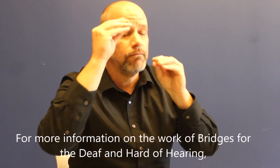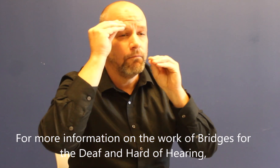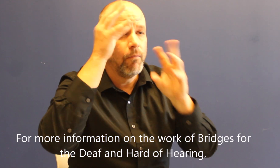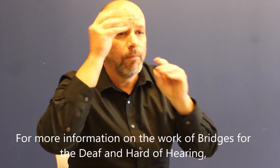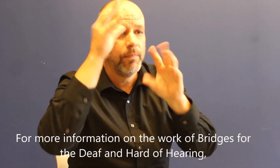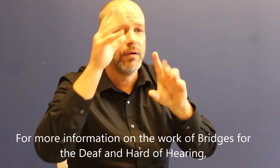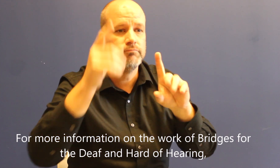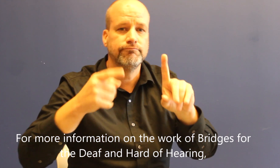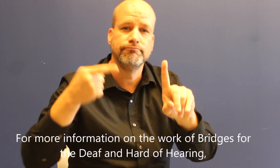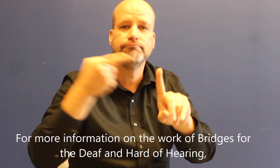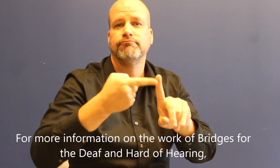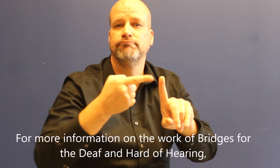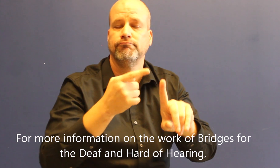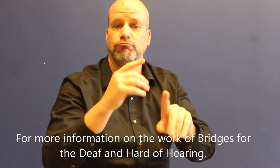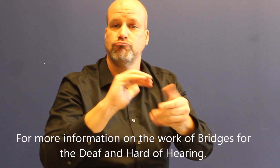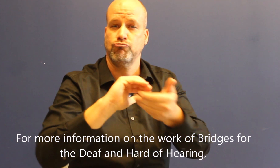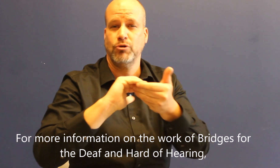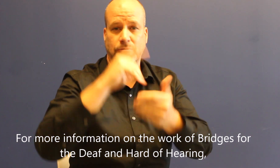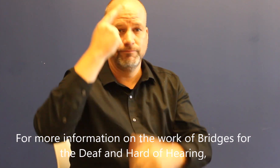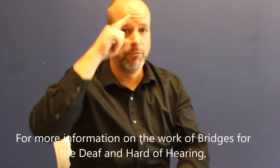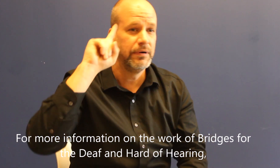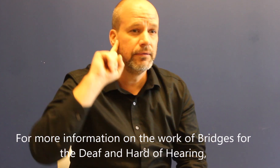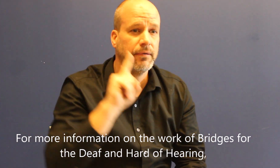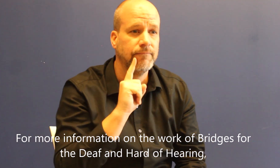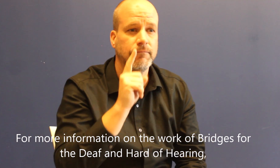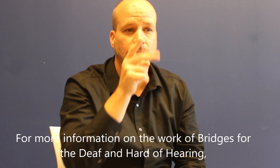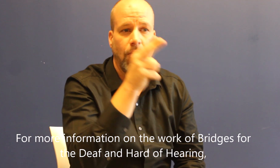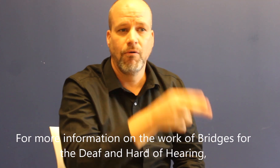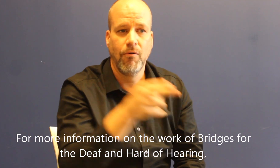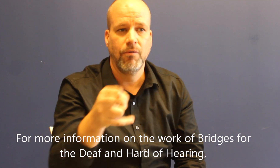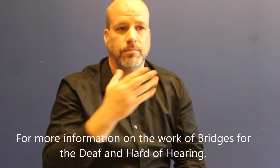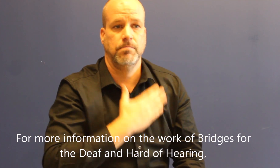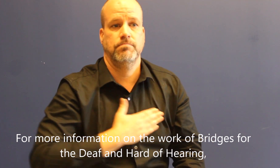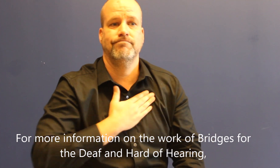For more information on the work of Bridges for the Deaf and Hard of Hearing.